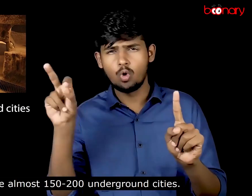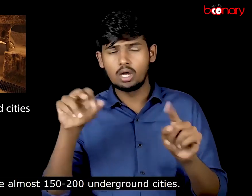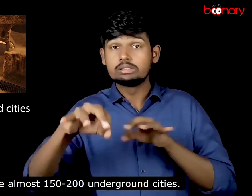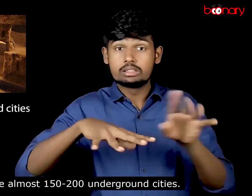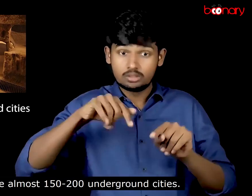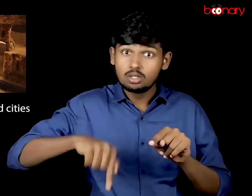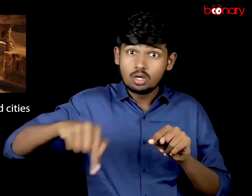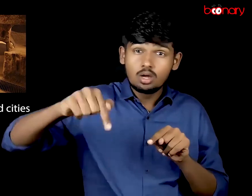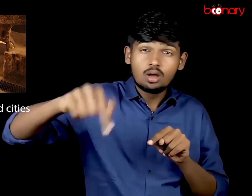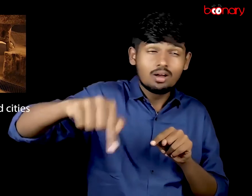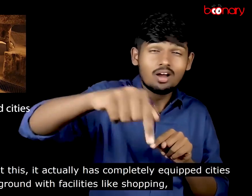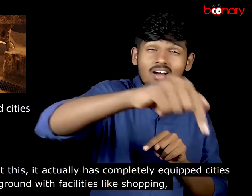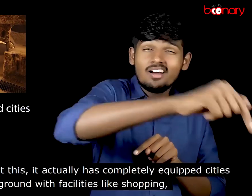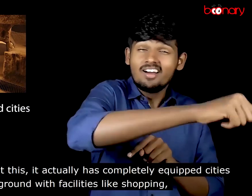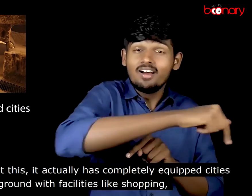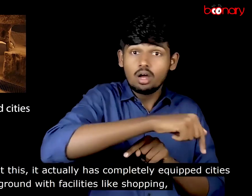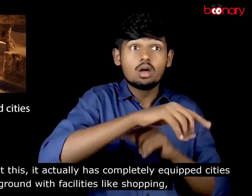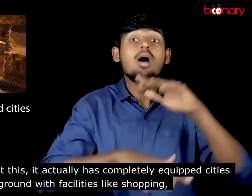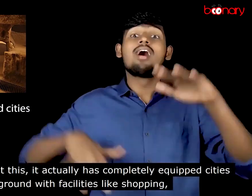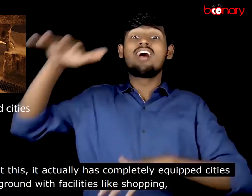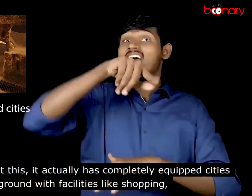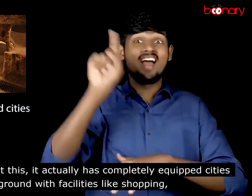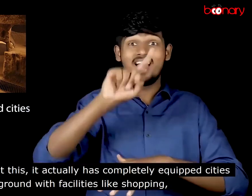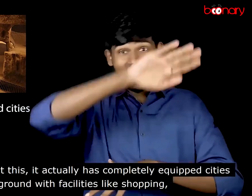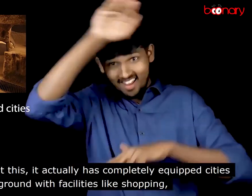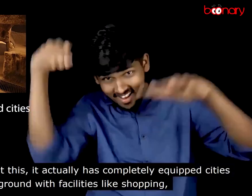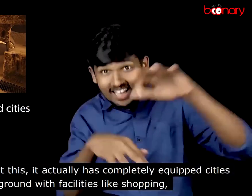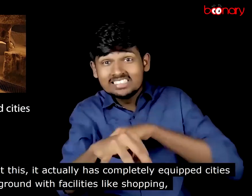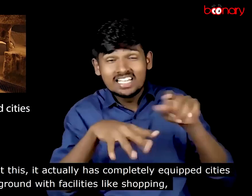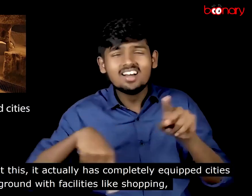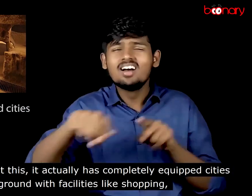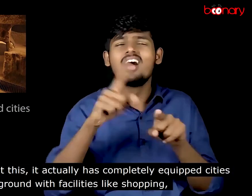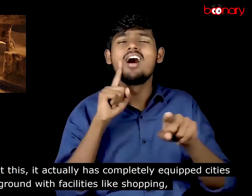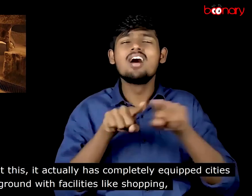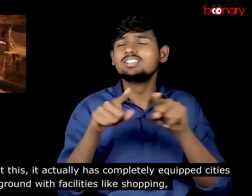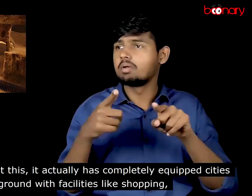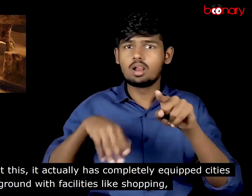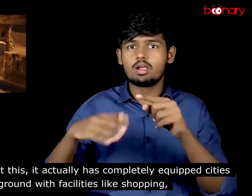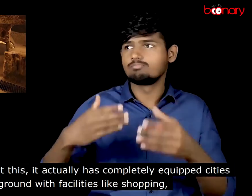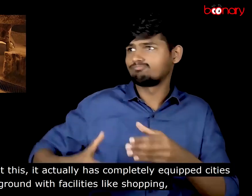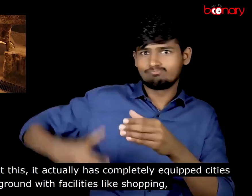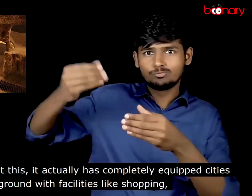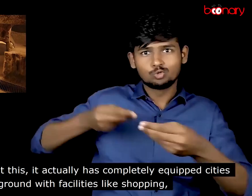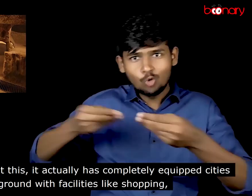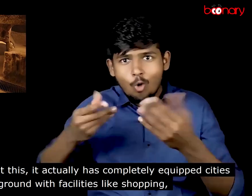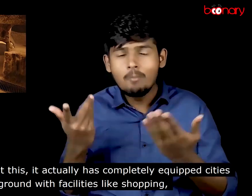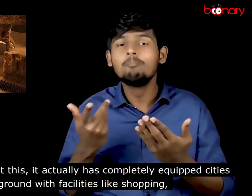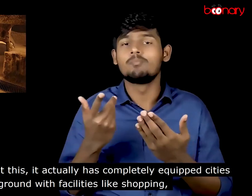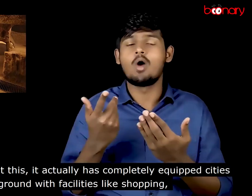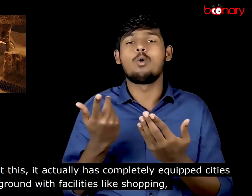underground cities. Just think about this. It actually has completely equipped cities underground